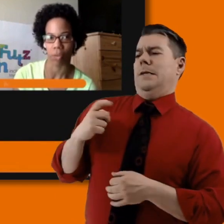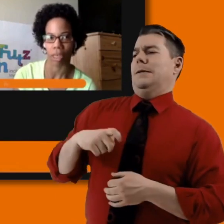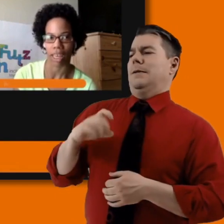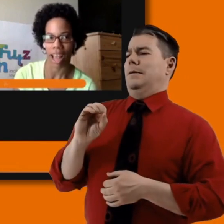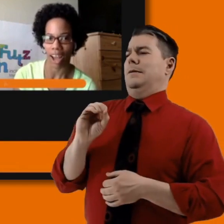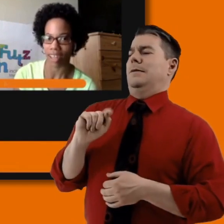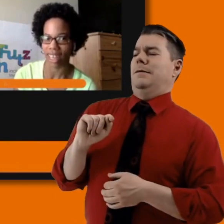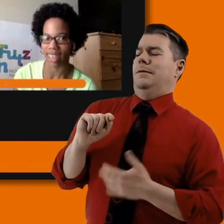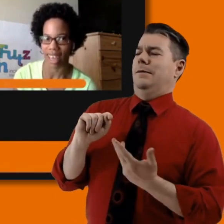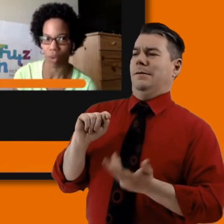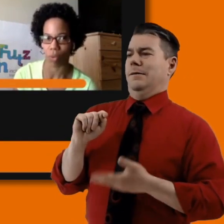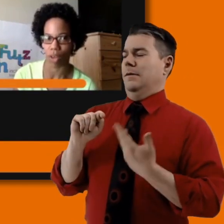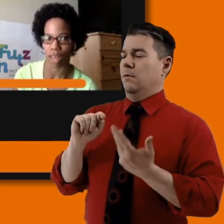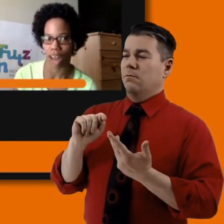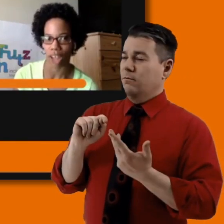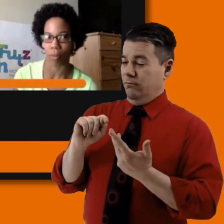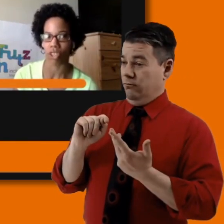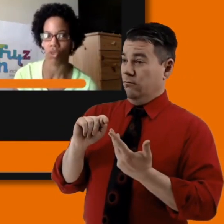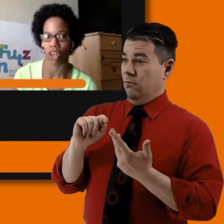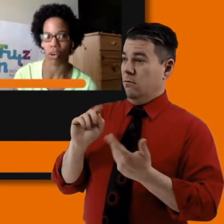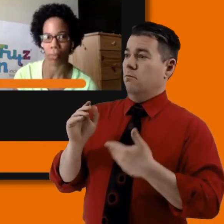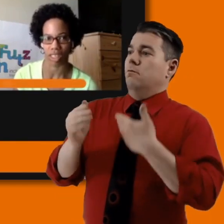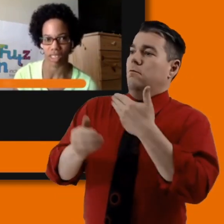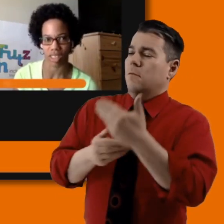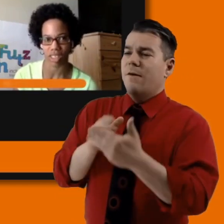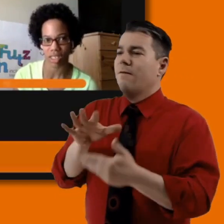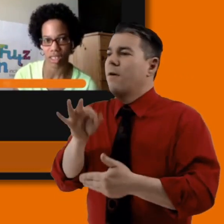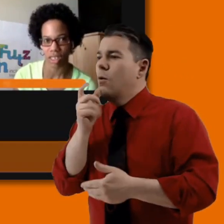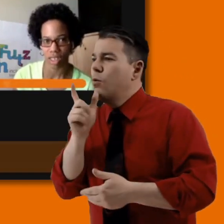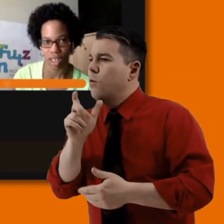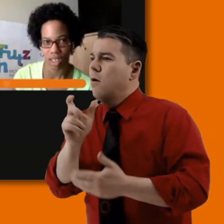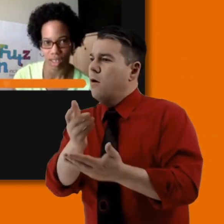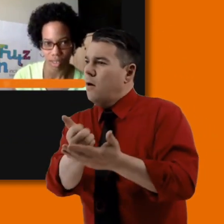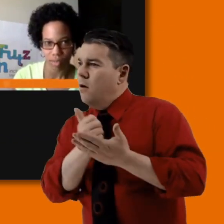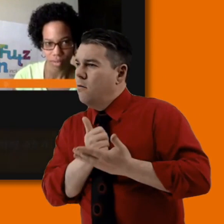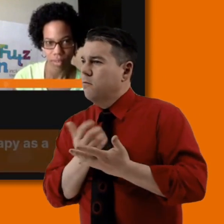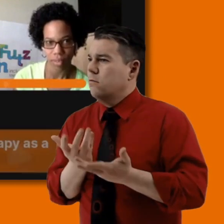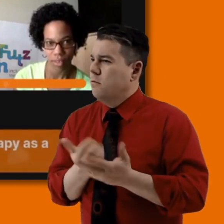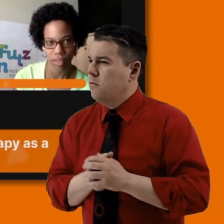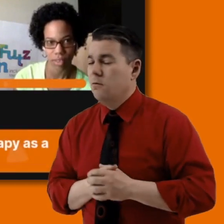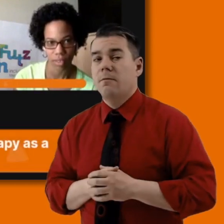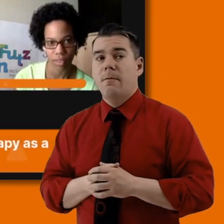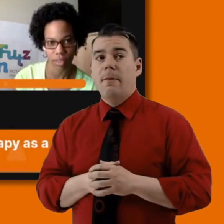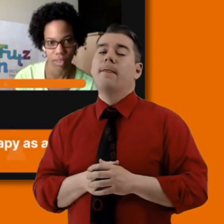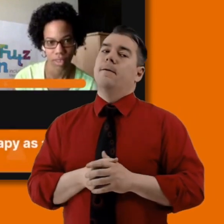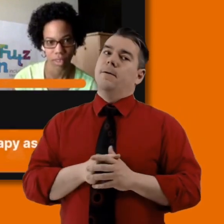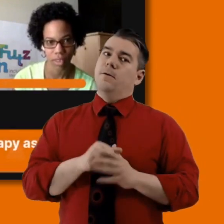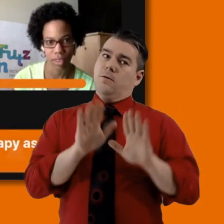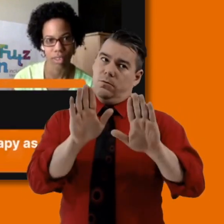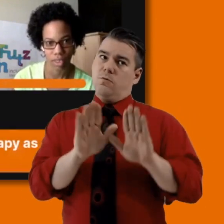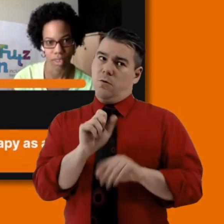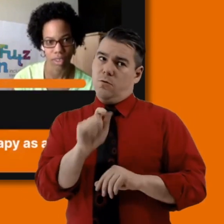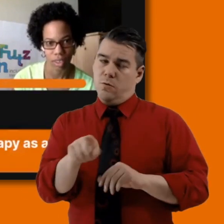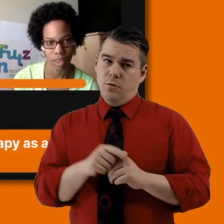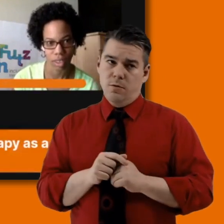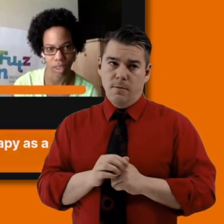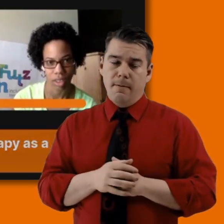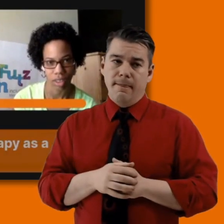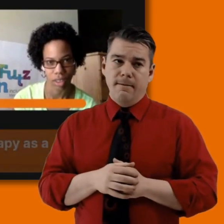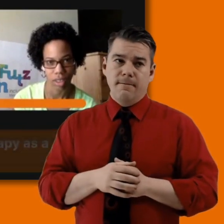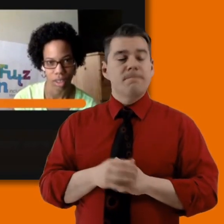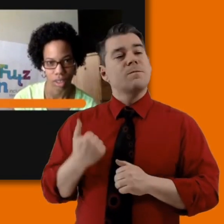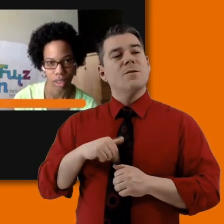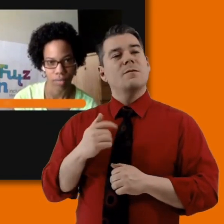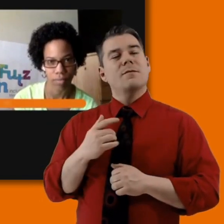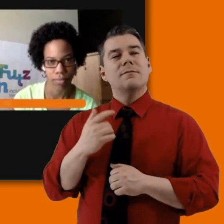occupational therapy, and how can they get an occupational therapist? So that's a really great question. And we